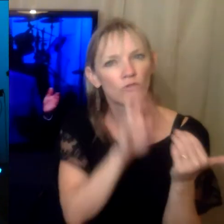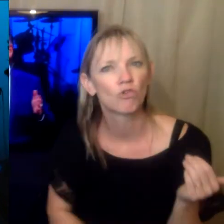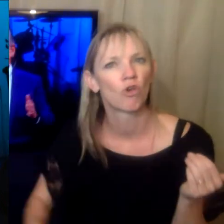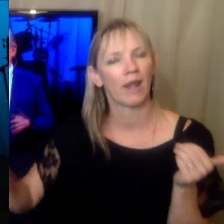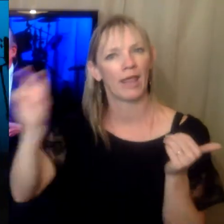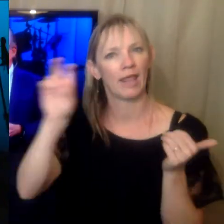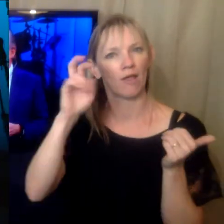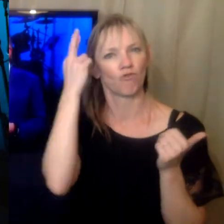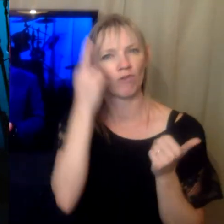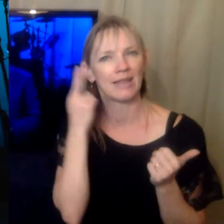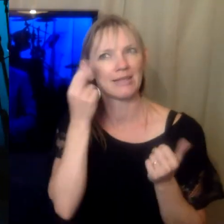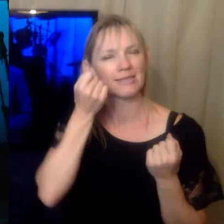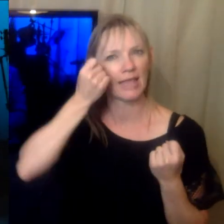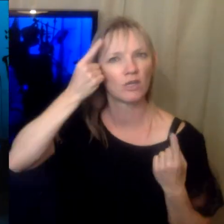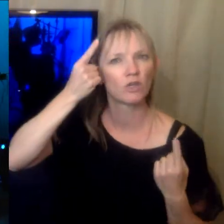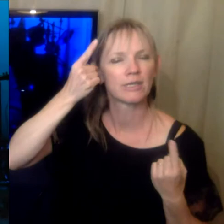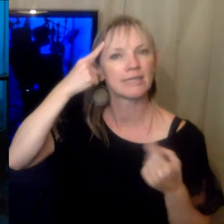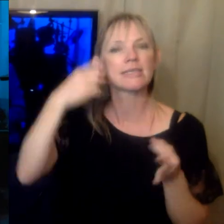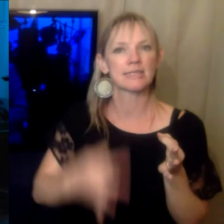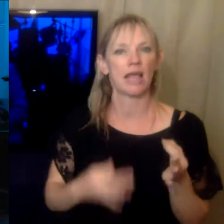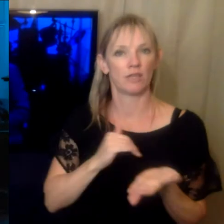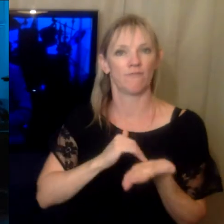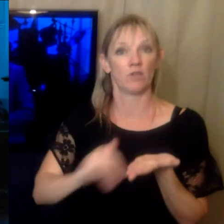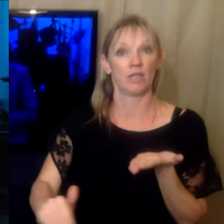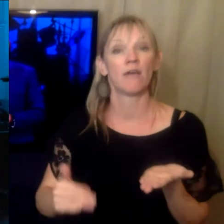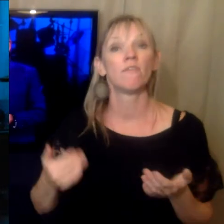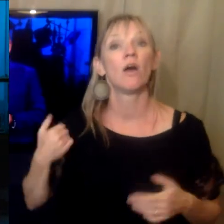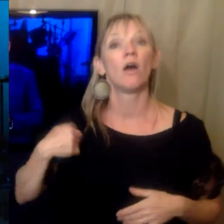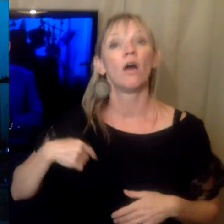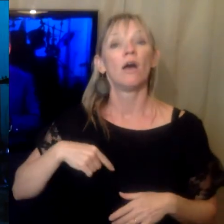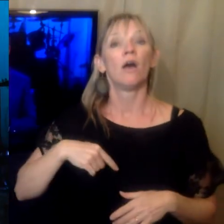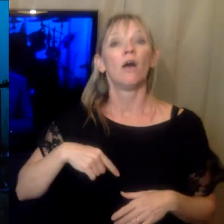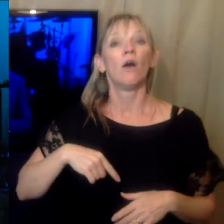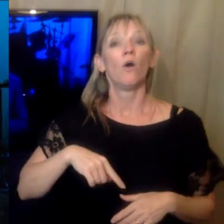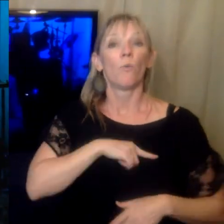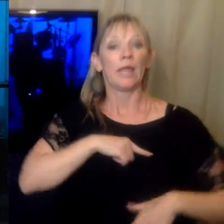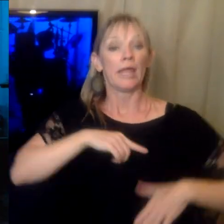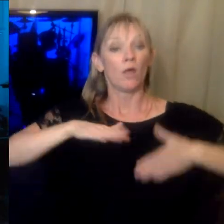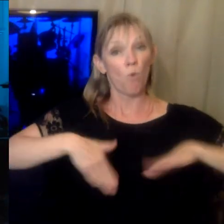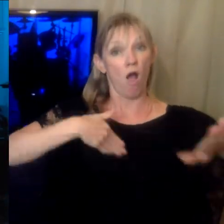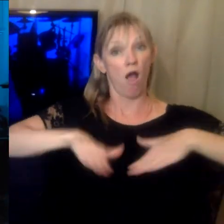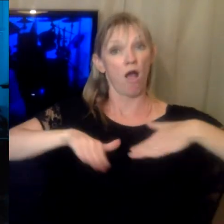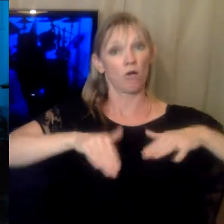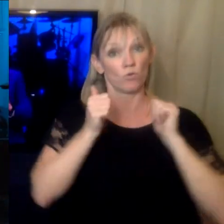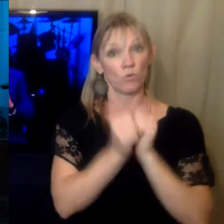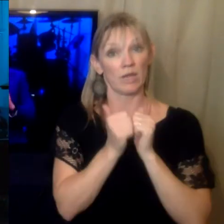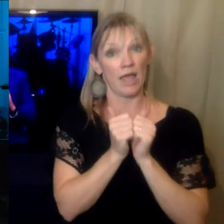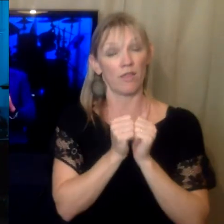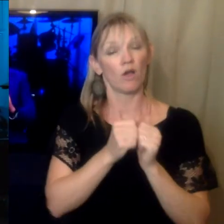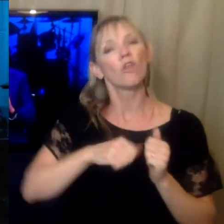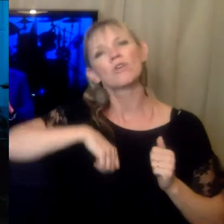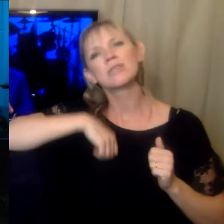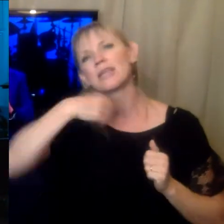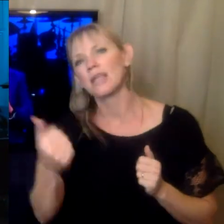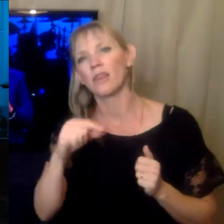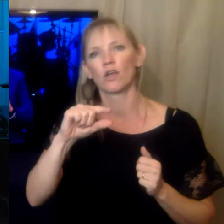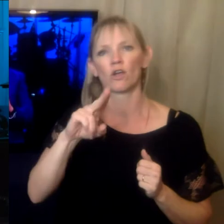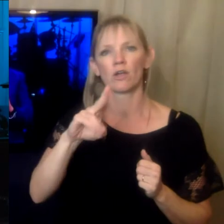decide to forgive. And as we walk our way along with each other, there's another